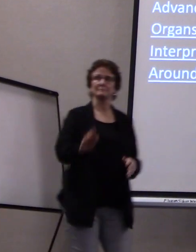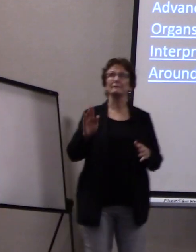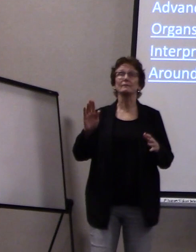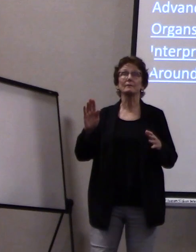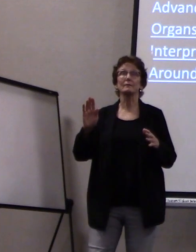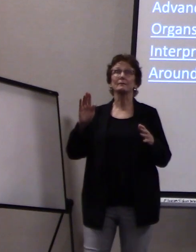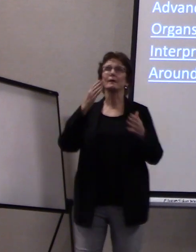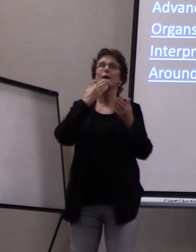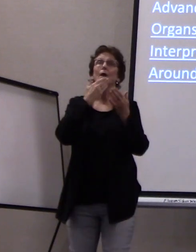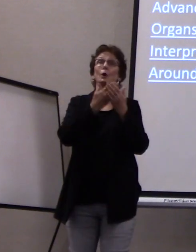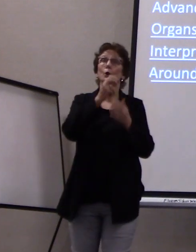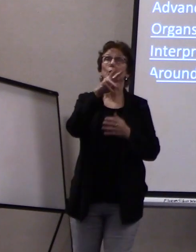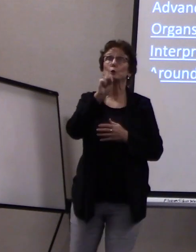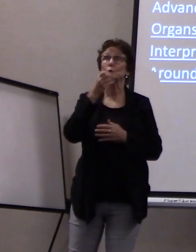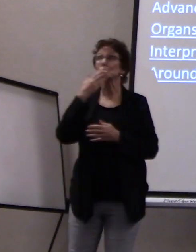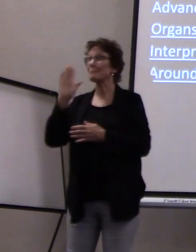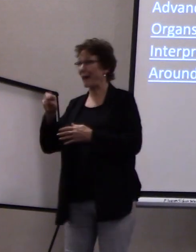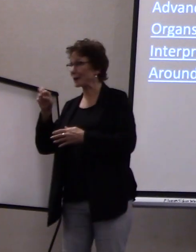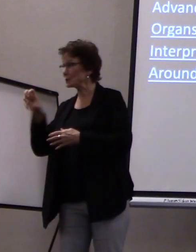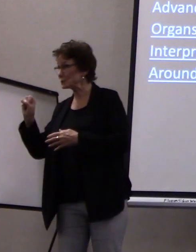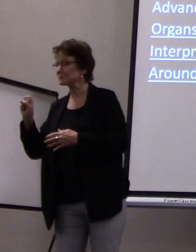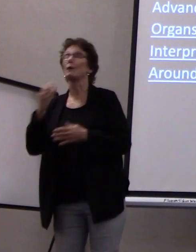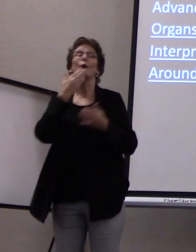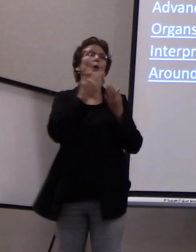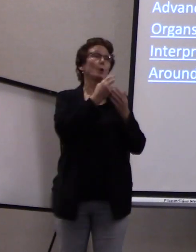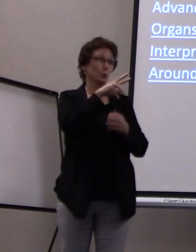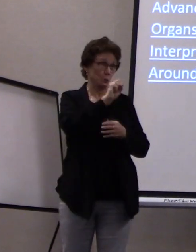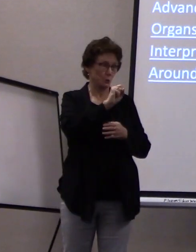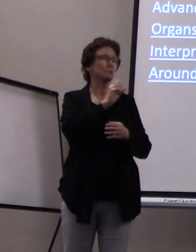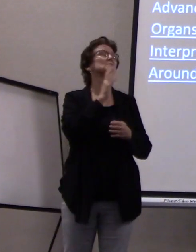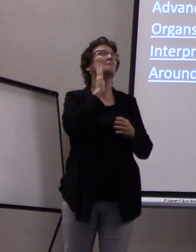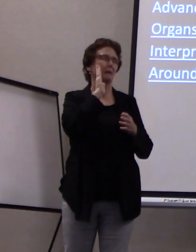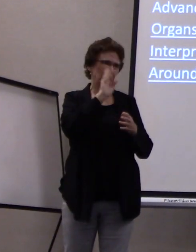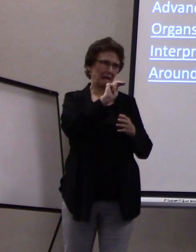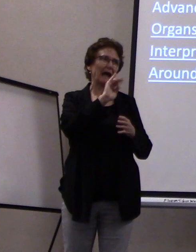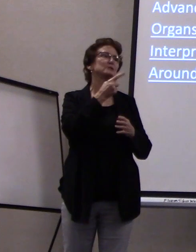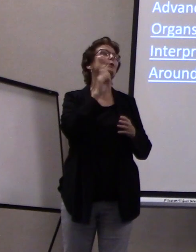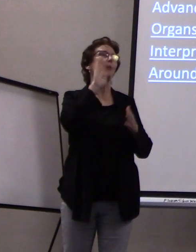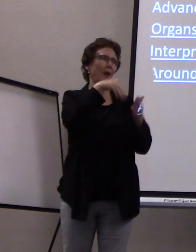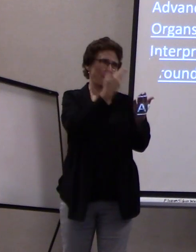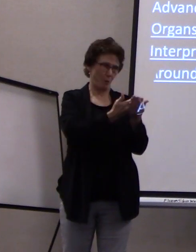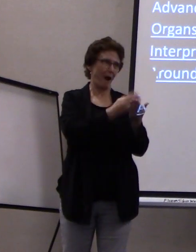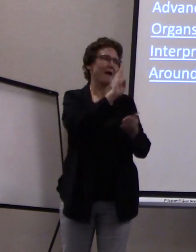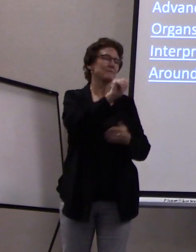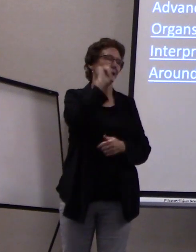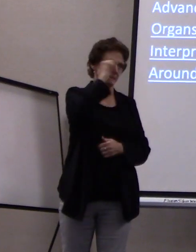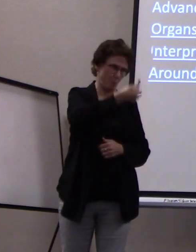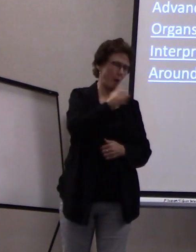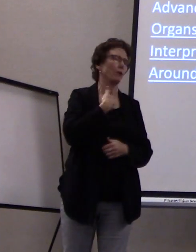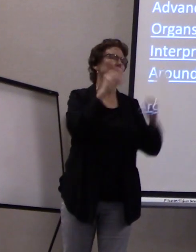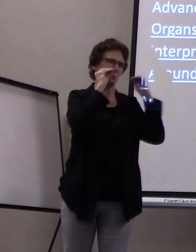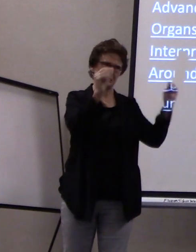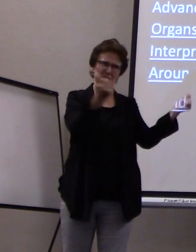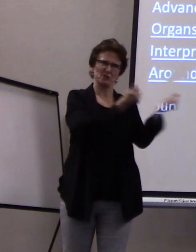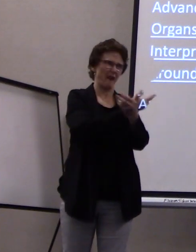Good news, bad news. The good news is Nigel will make it by tomorrow, and he'll be here to teach everything he's planned to